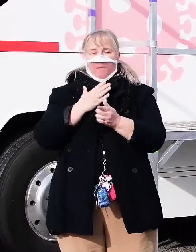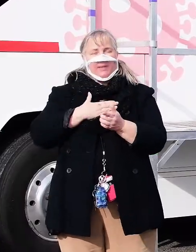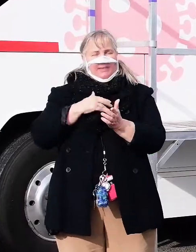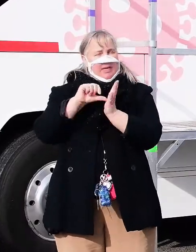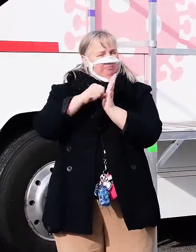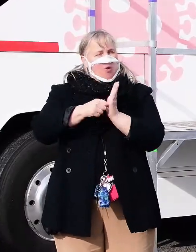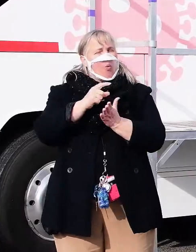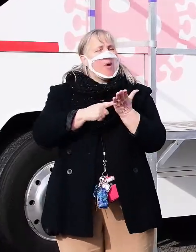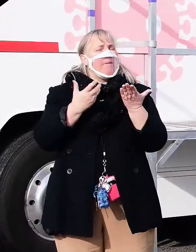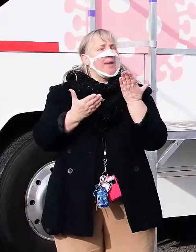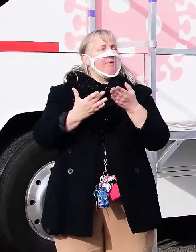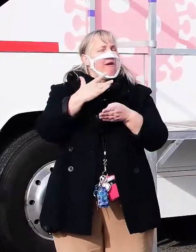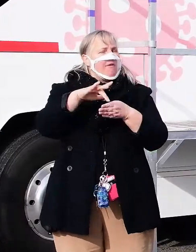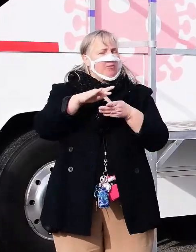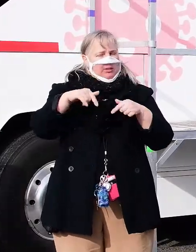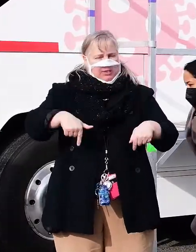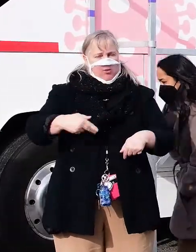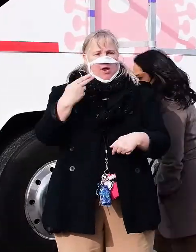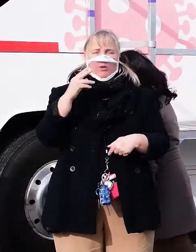may be available here in Howard County.